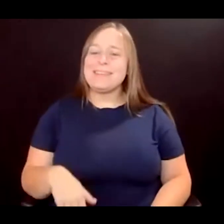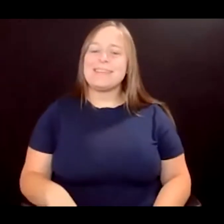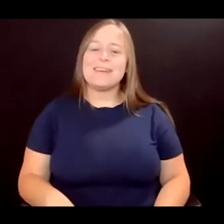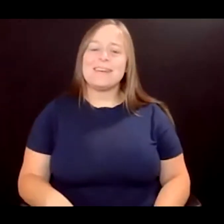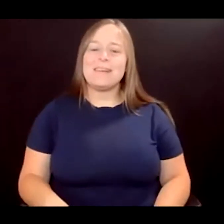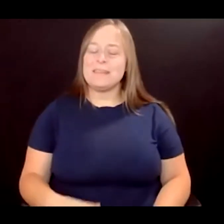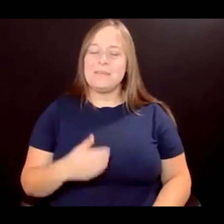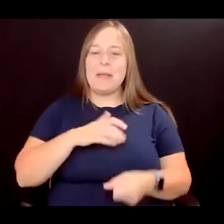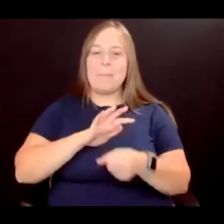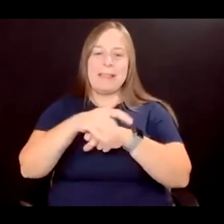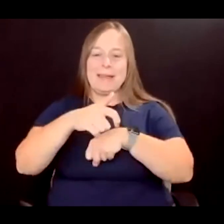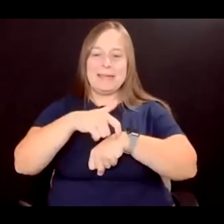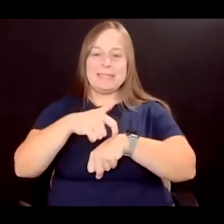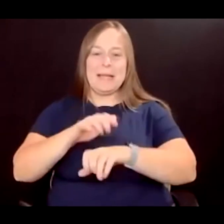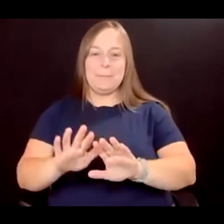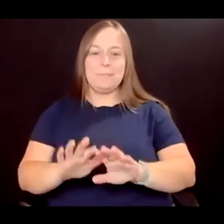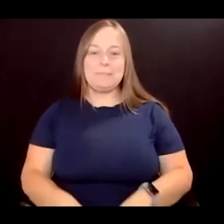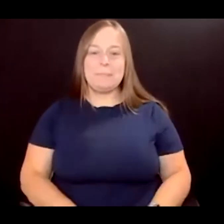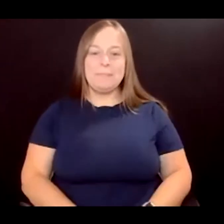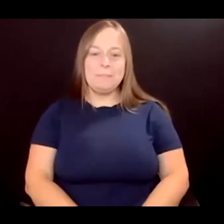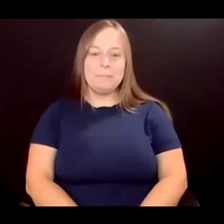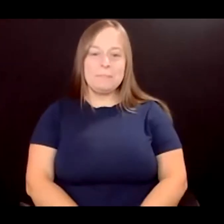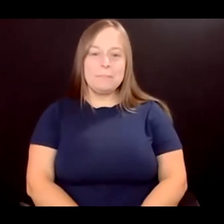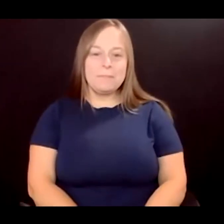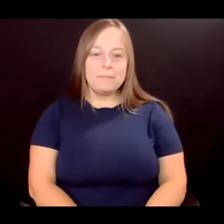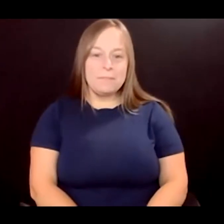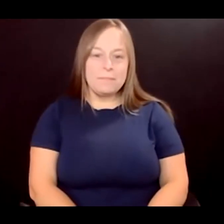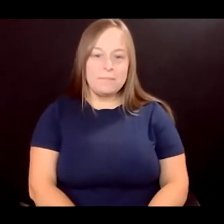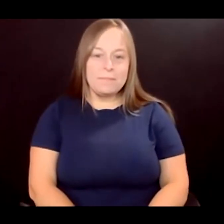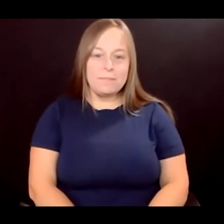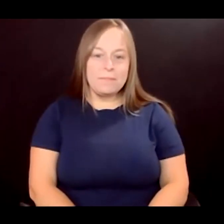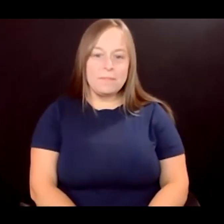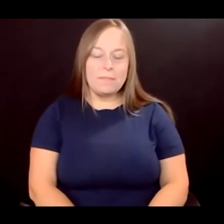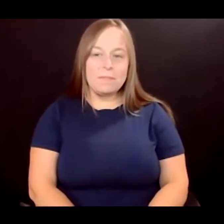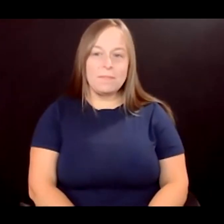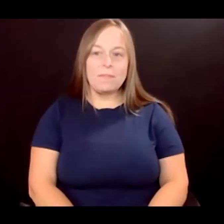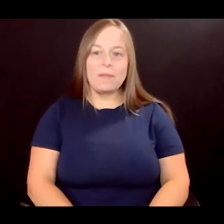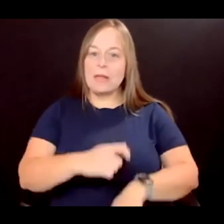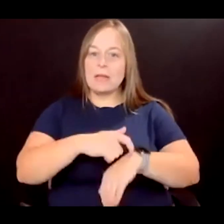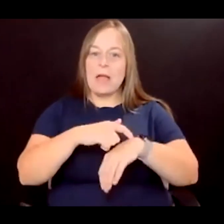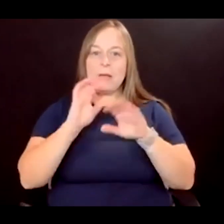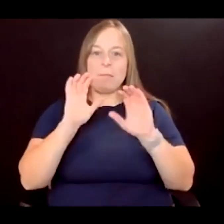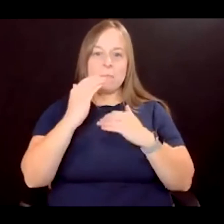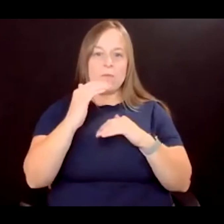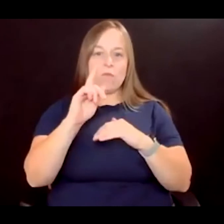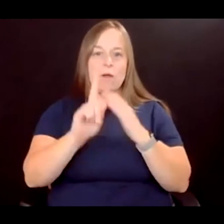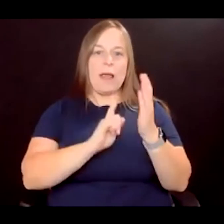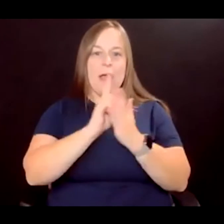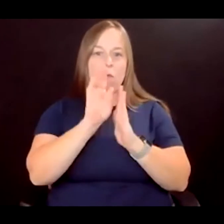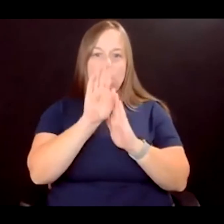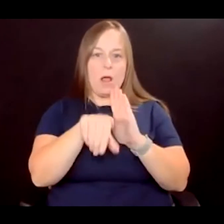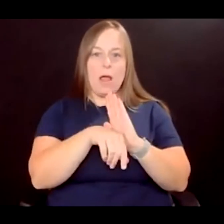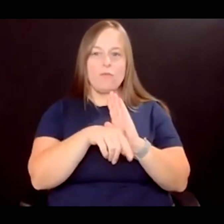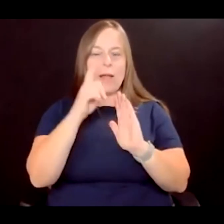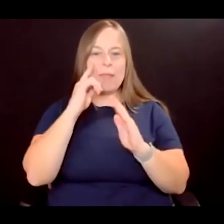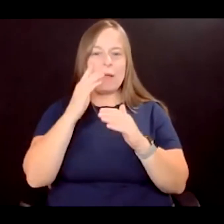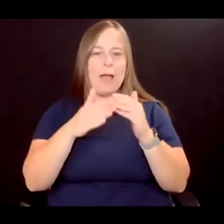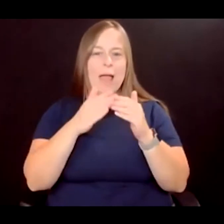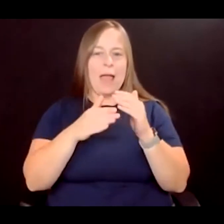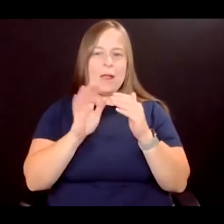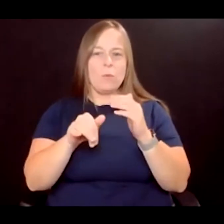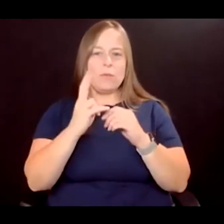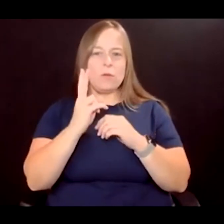call, that question rather. That's a great question. Here's how I can answer that. About the City Hall staff. I haven't had really